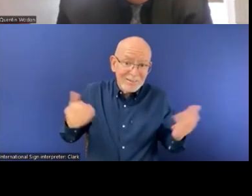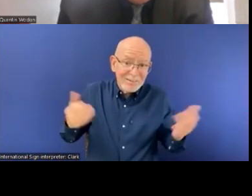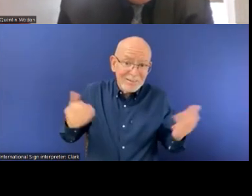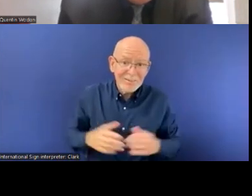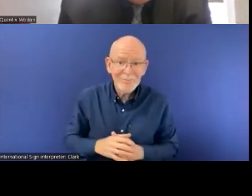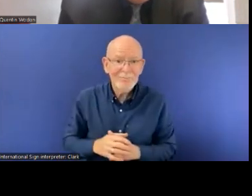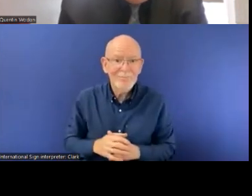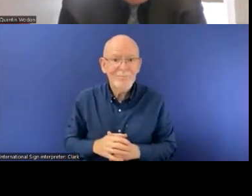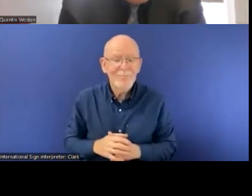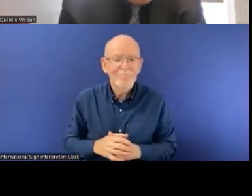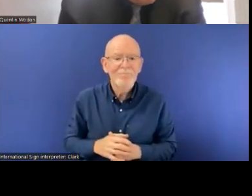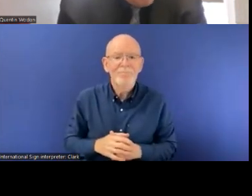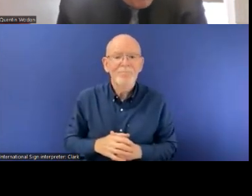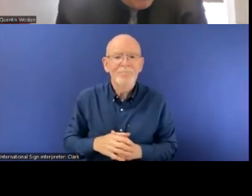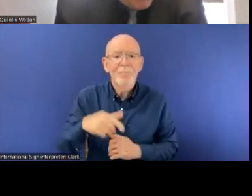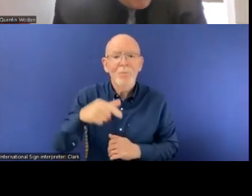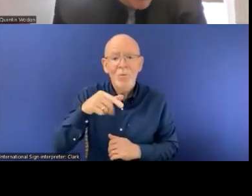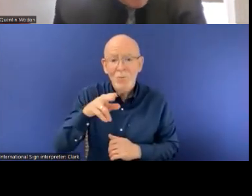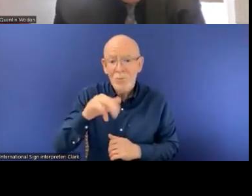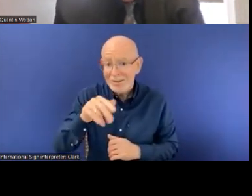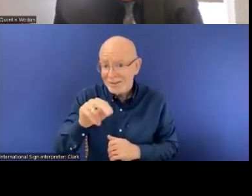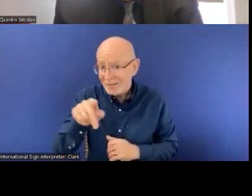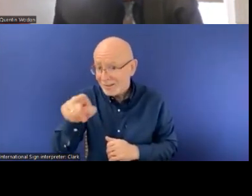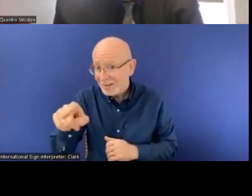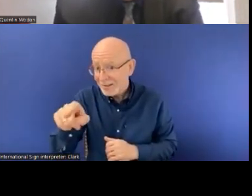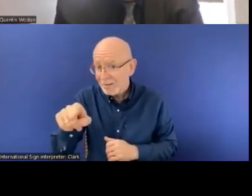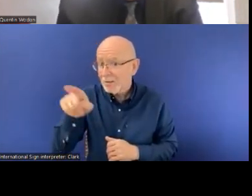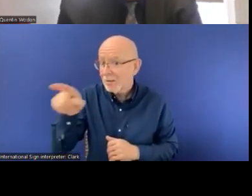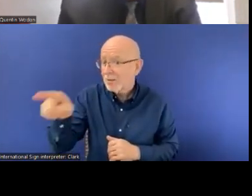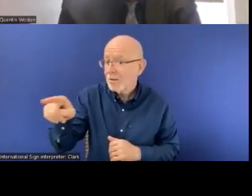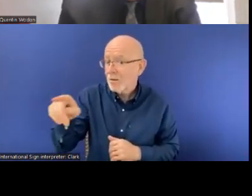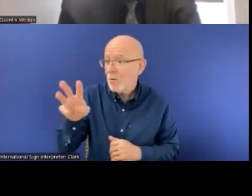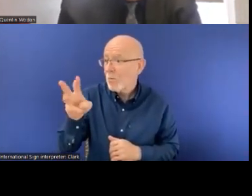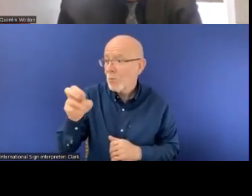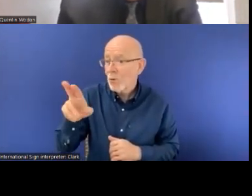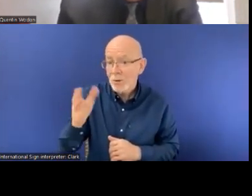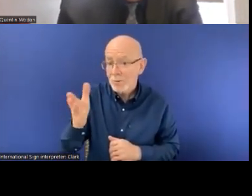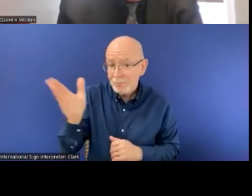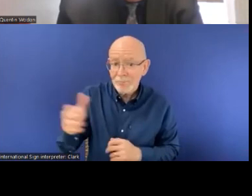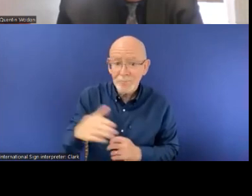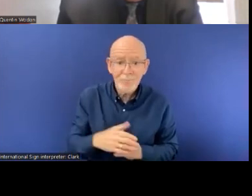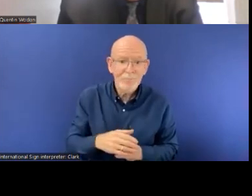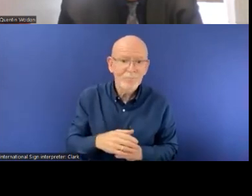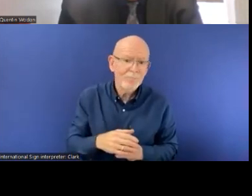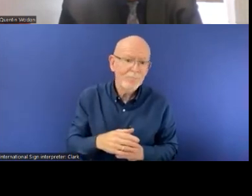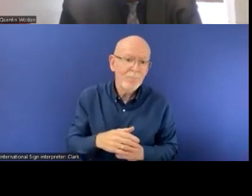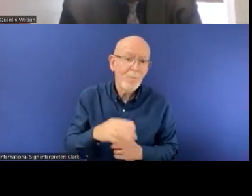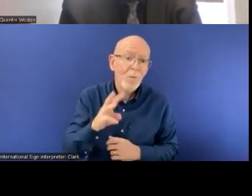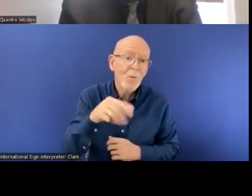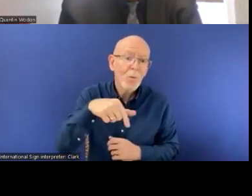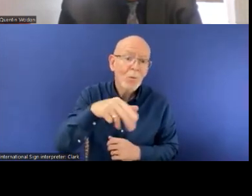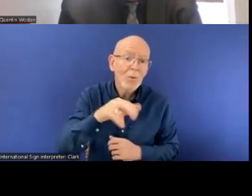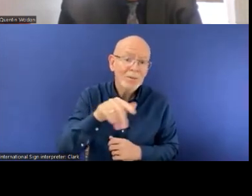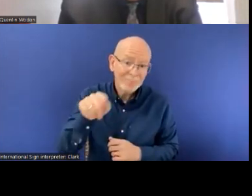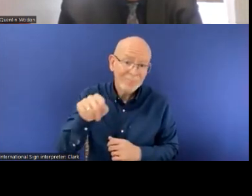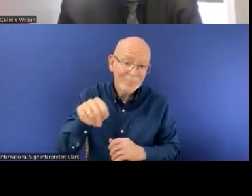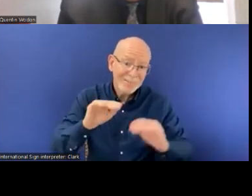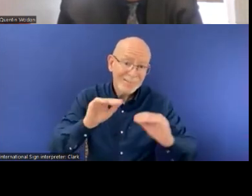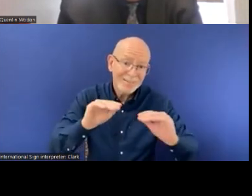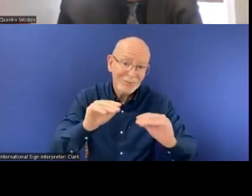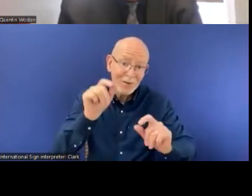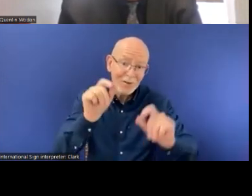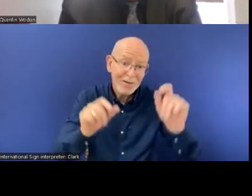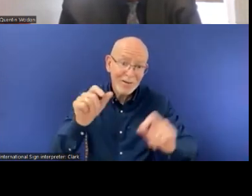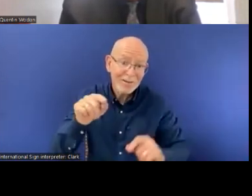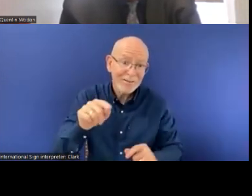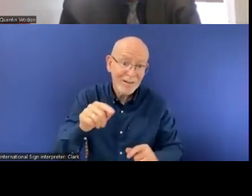children, and they can help of figuring out what works. Okay. First class. Werner.